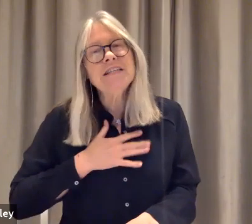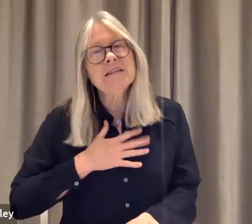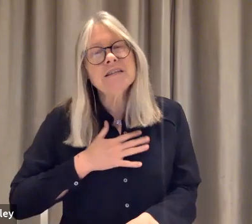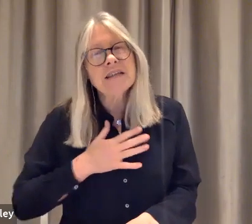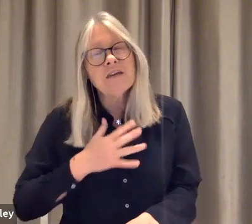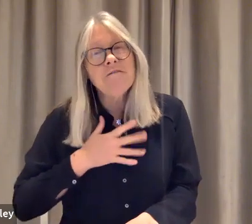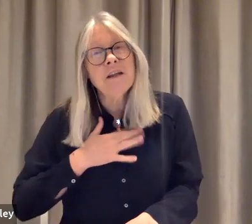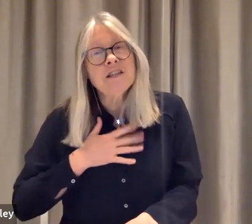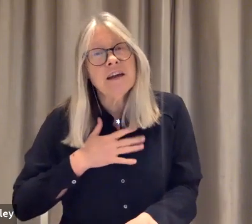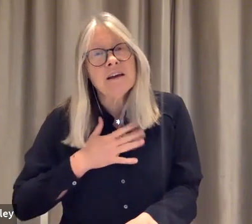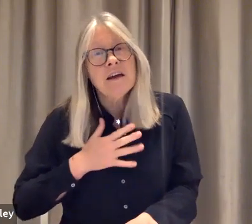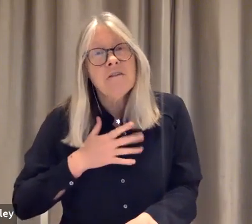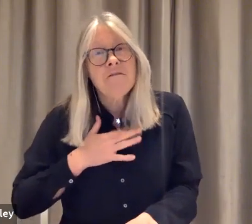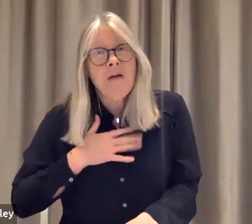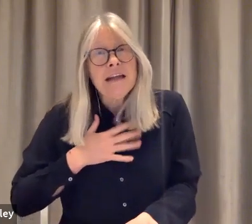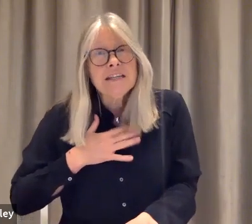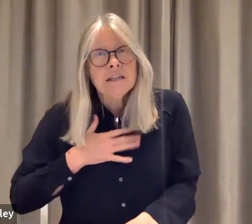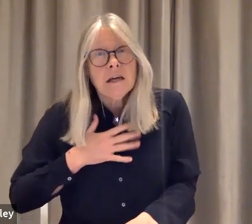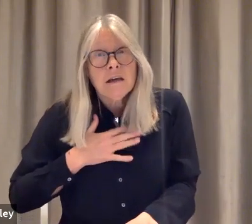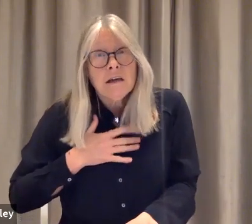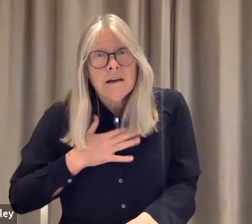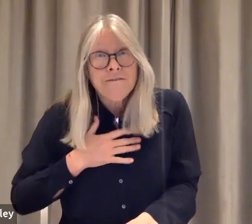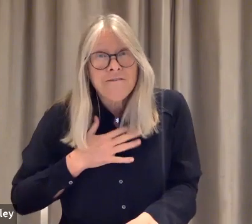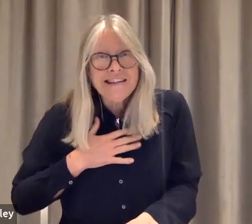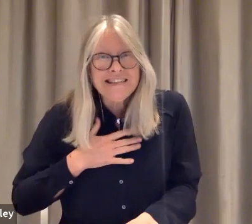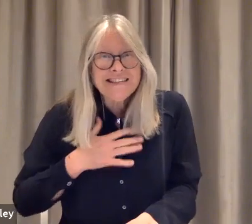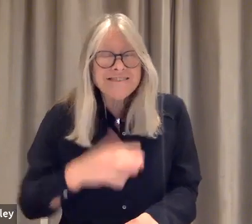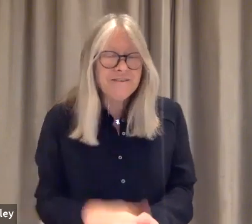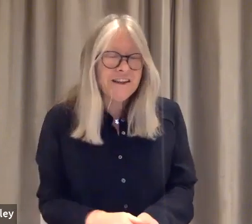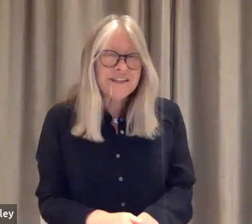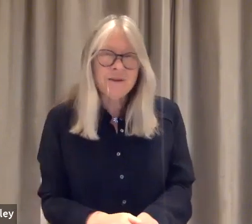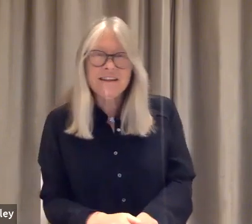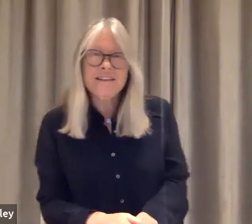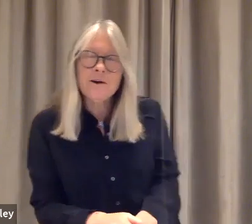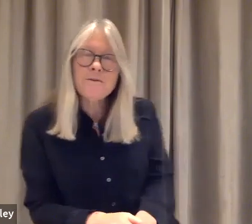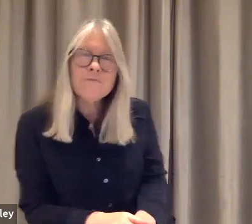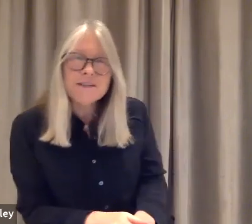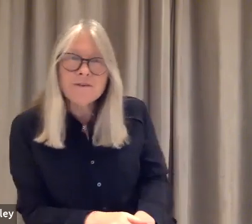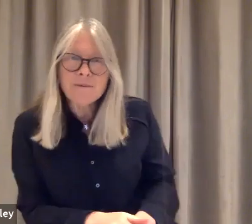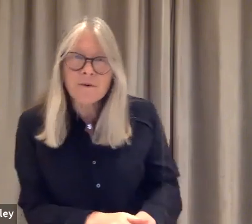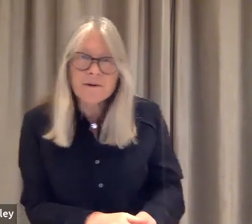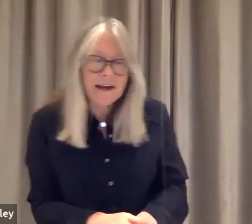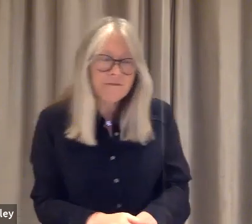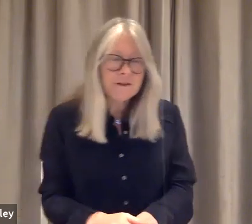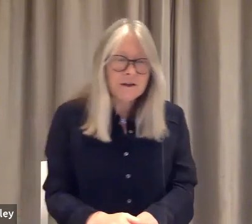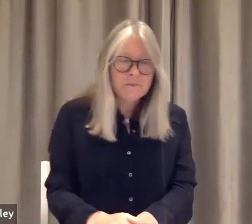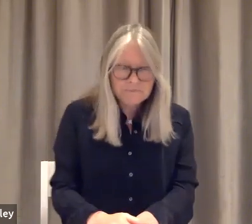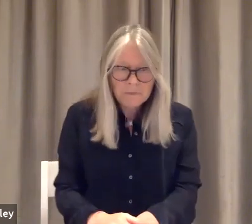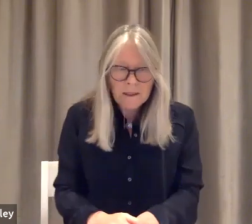Frightened, it's like a flutter, frightened, frightened. All the facial expression and the tone of voice really important and helpful too.